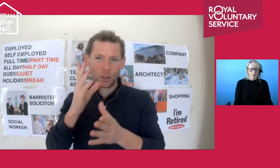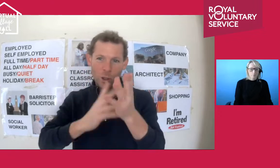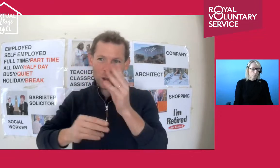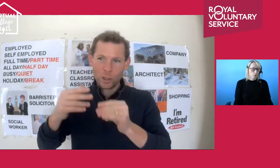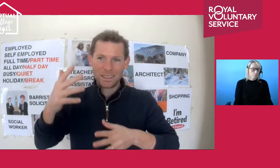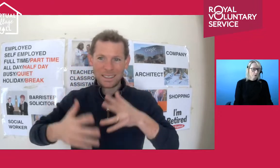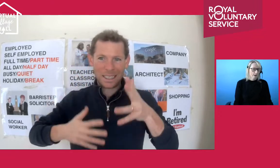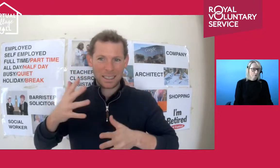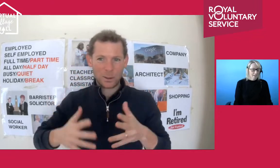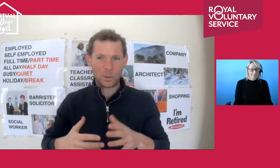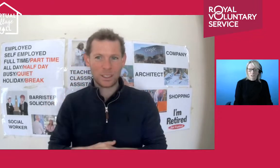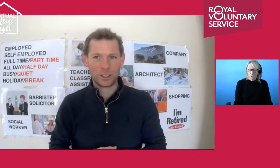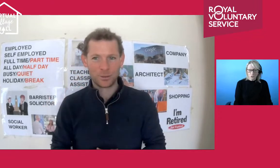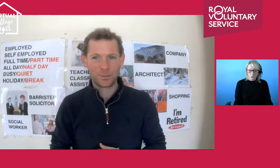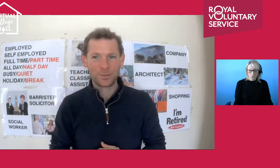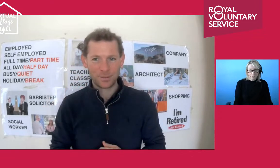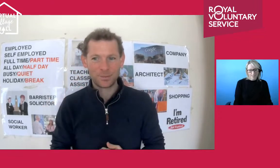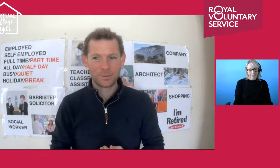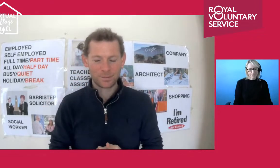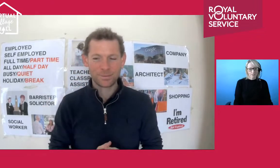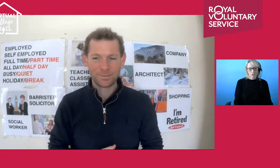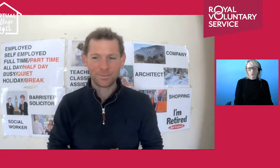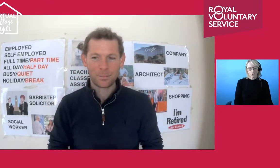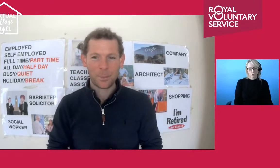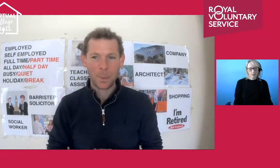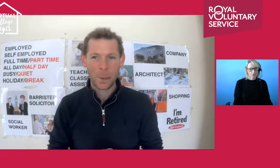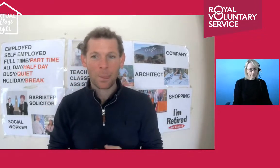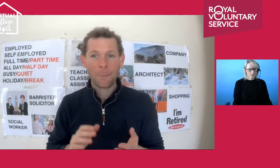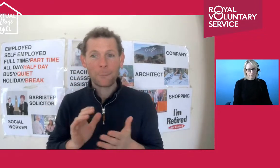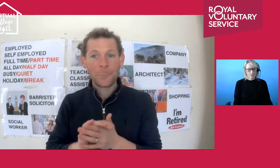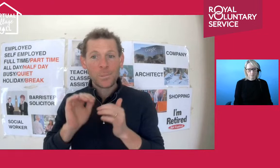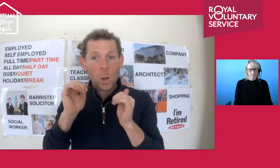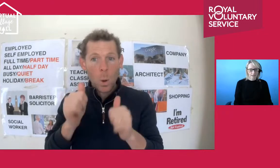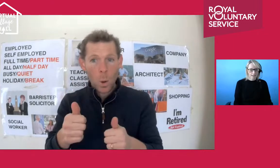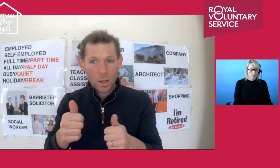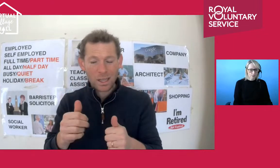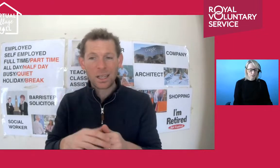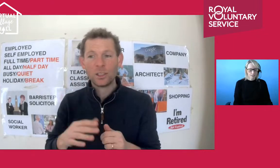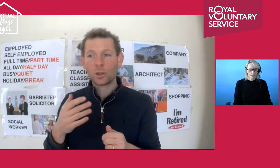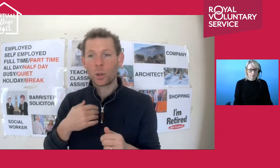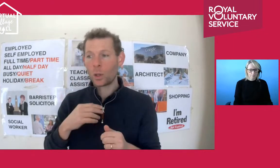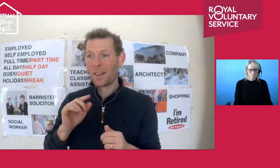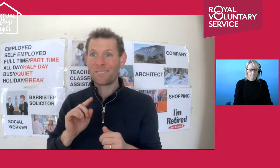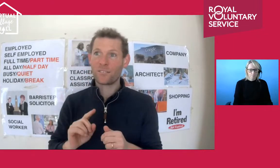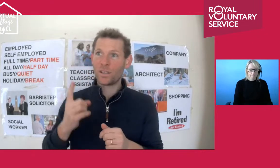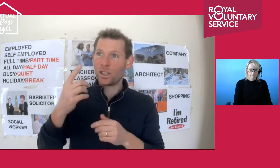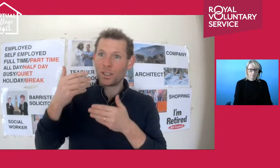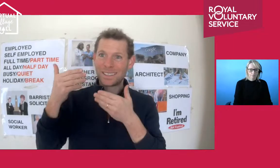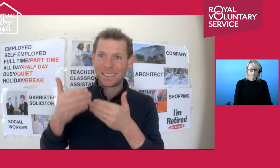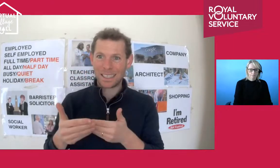So my number one priority is that you enjoy the session and that you enjoy learning some sign language together.